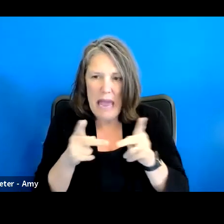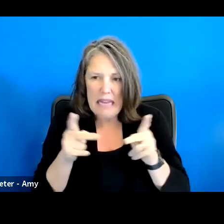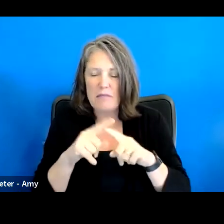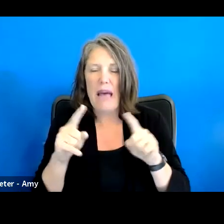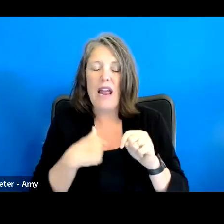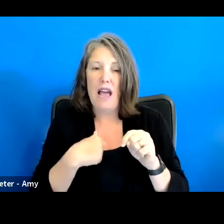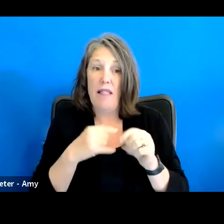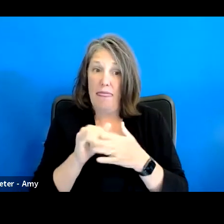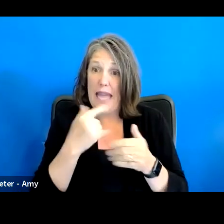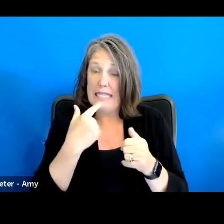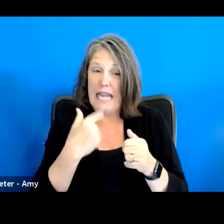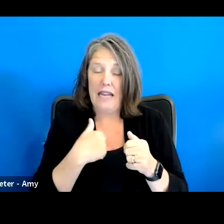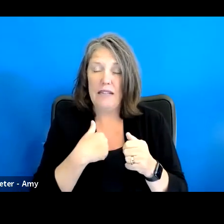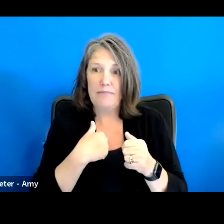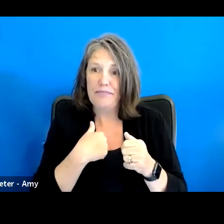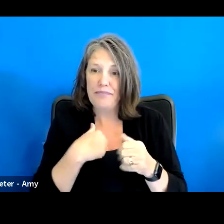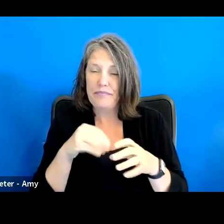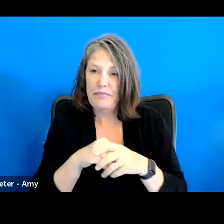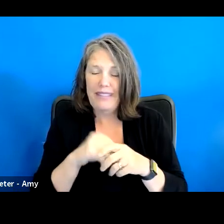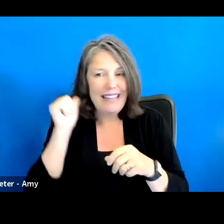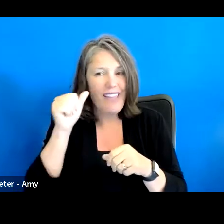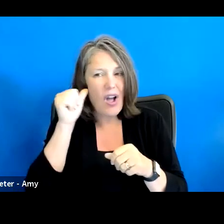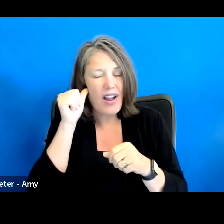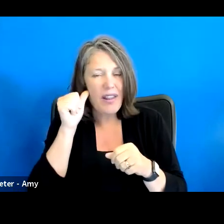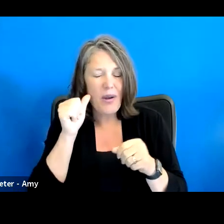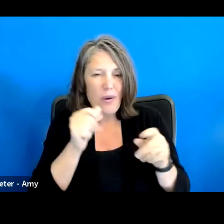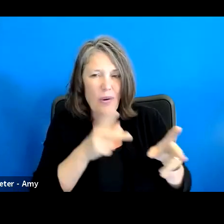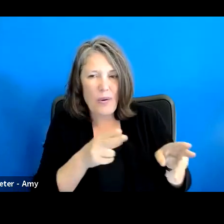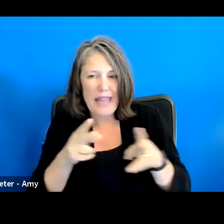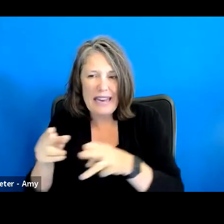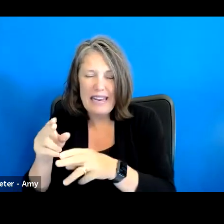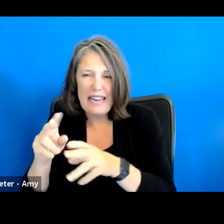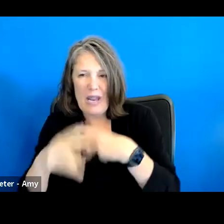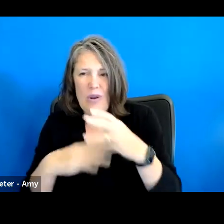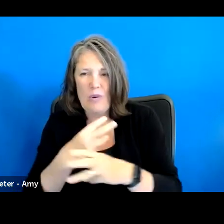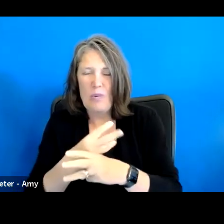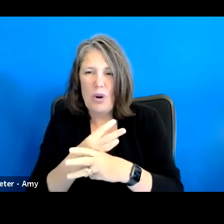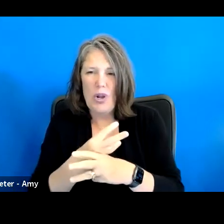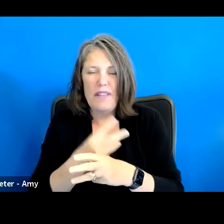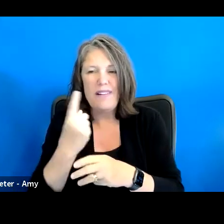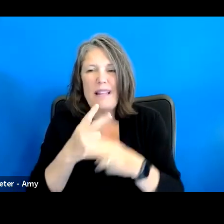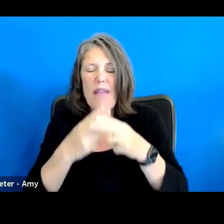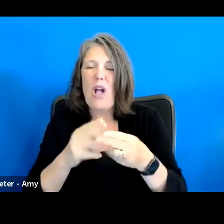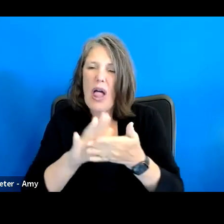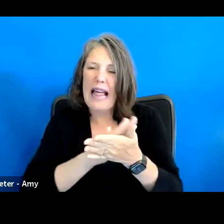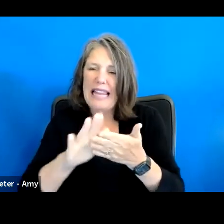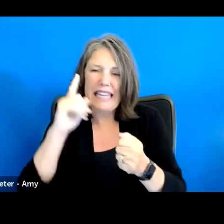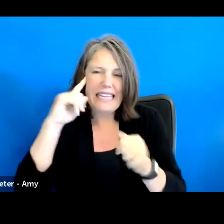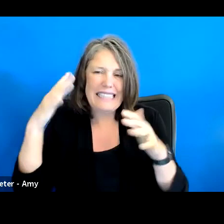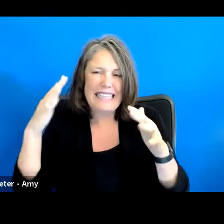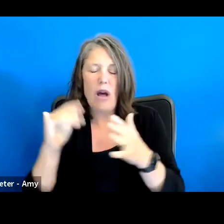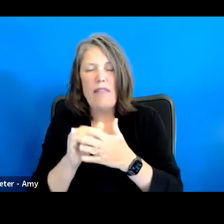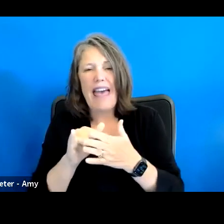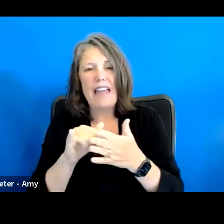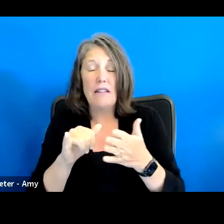said, I even mentioned that, you know, in the audio editing world, there is this thing called clean sound, which implies